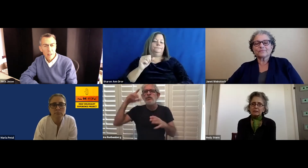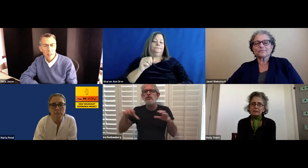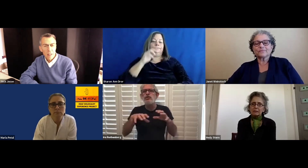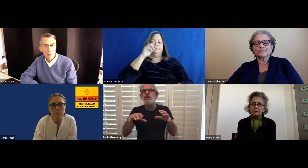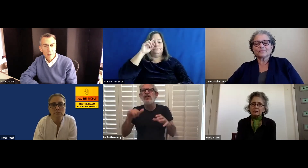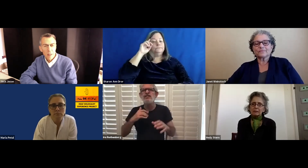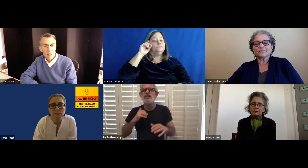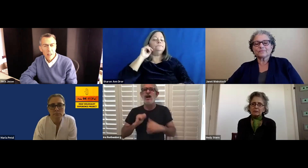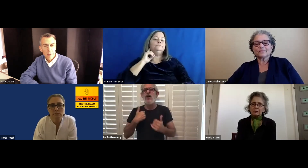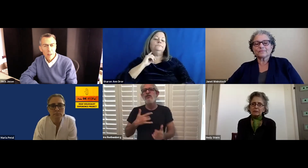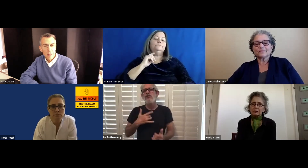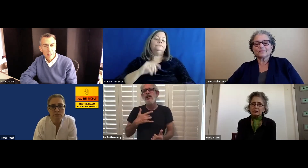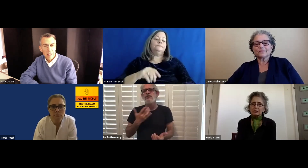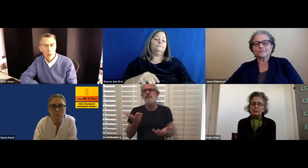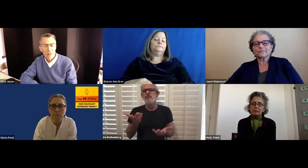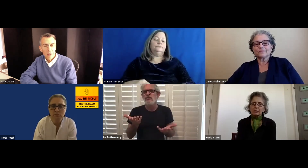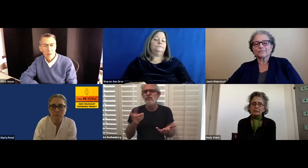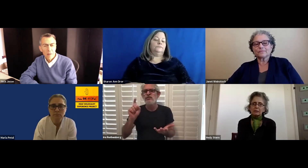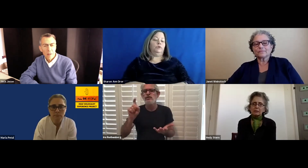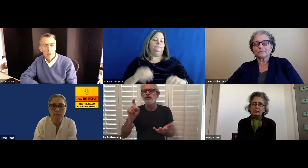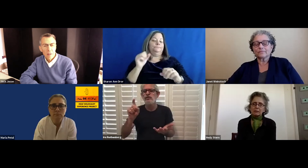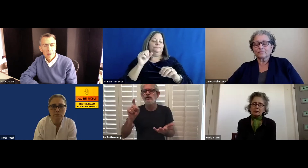to me. What is the government doing? That's how I feel.